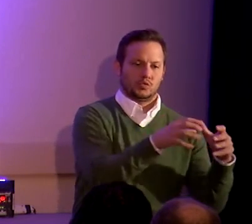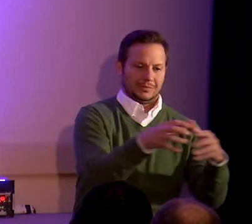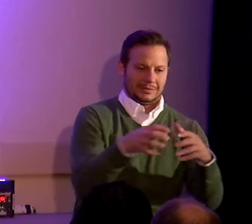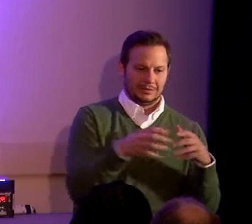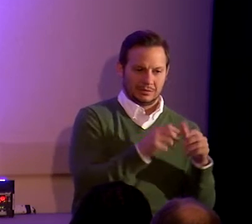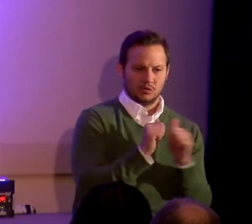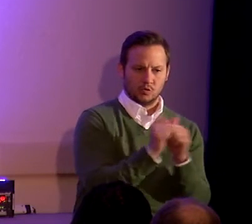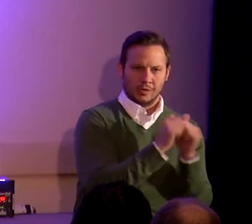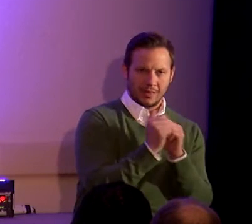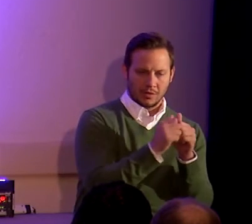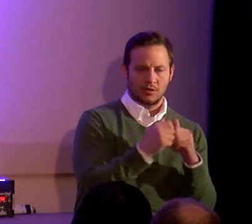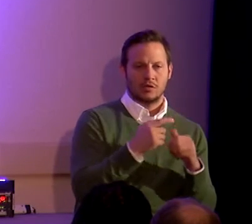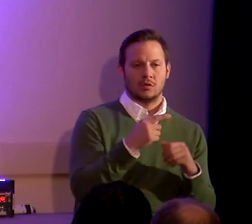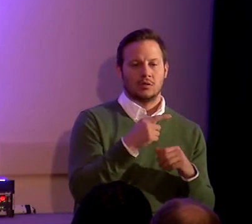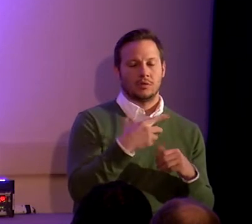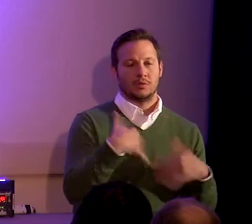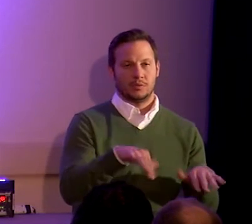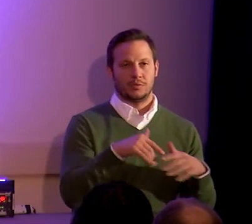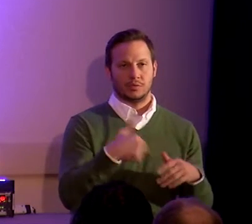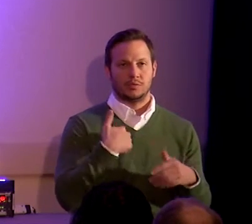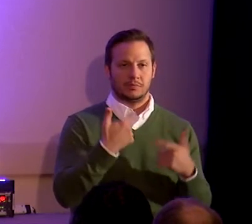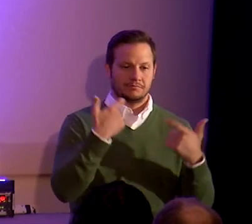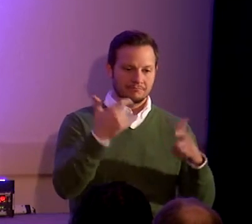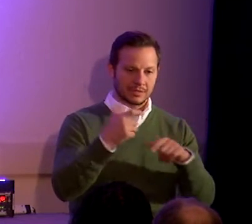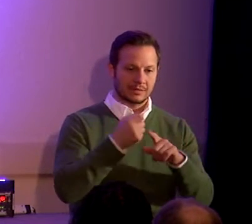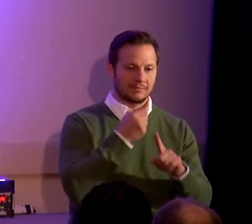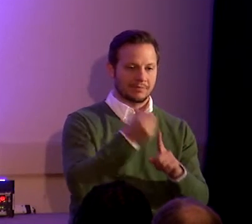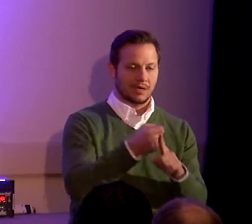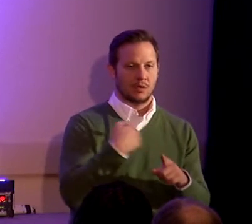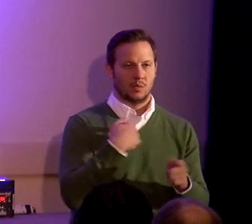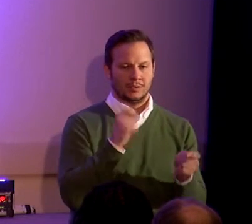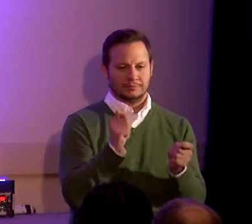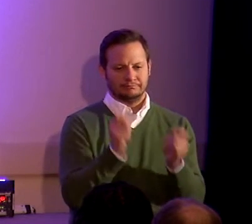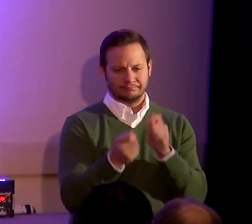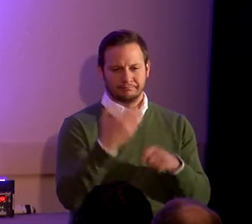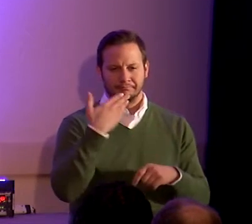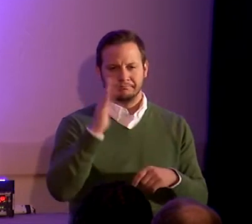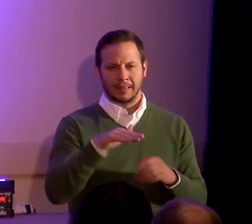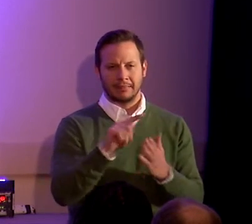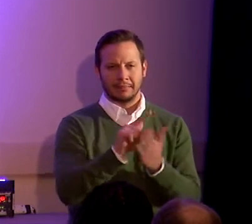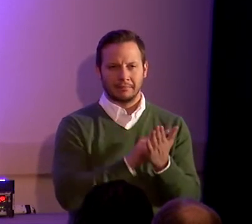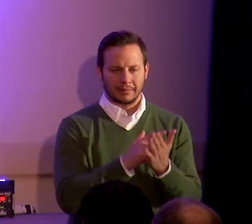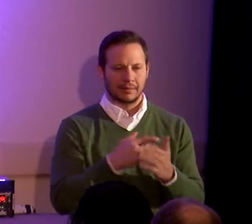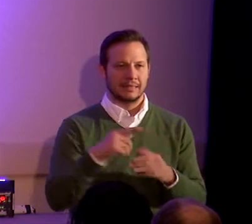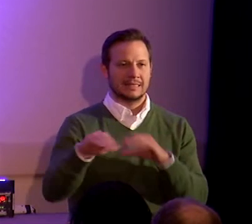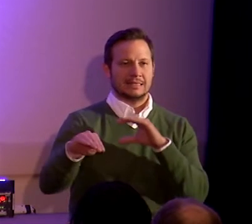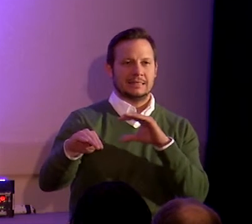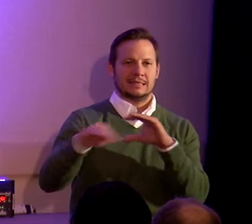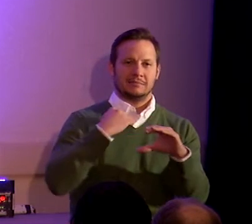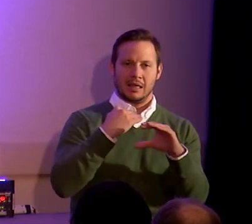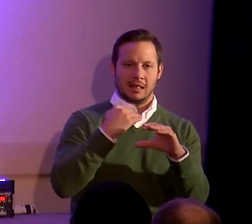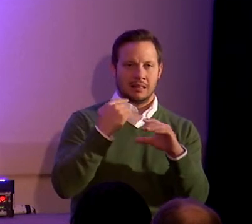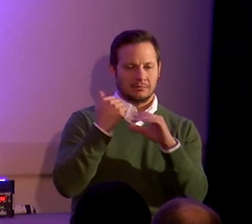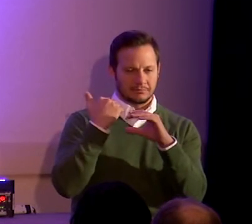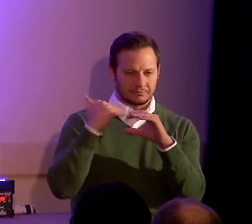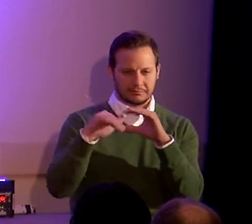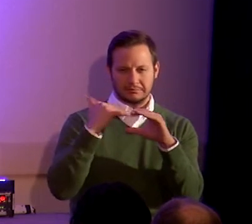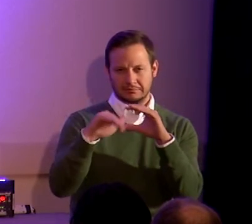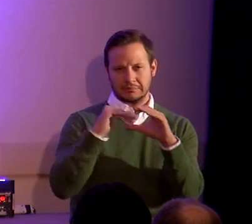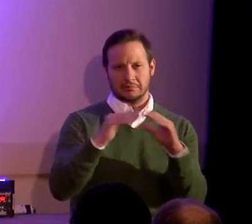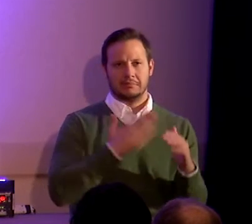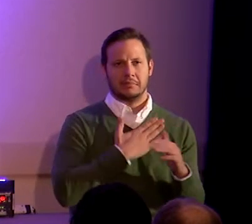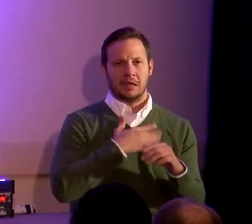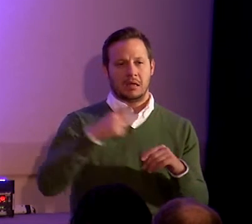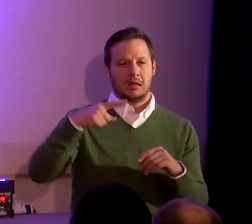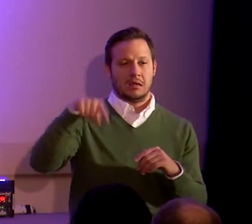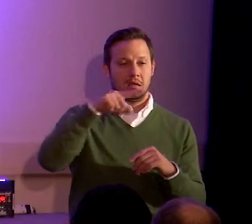Right? They've helped me amend bad legislation. They had email campaigns that flooded my colleagues' inboxes every time